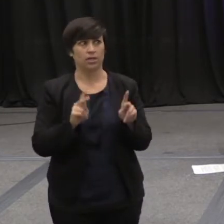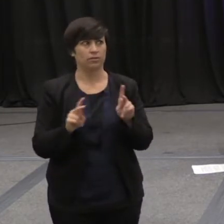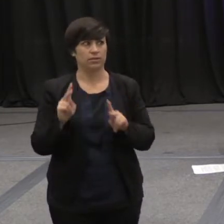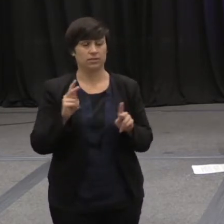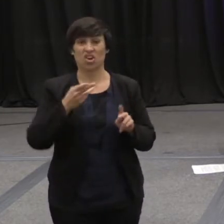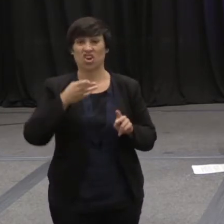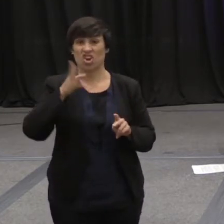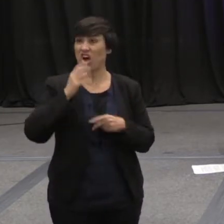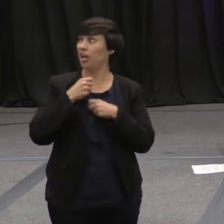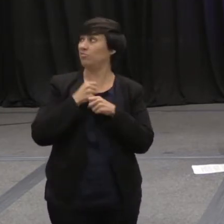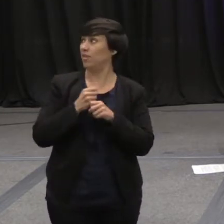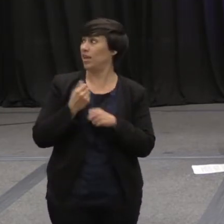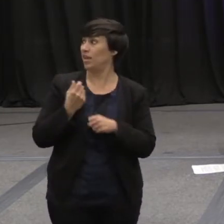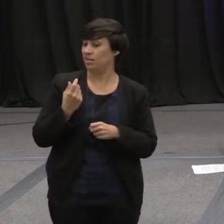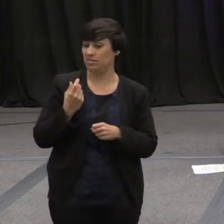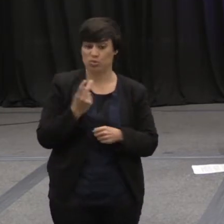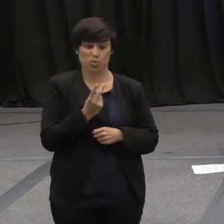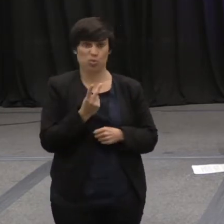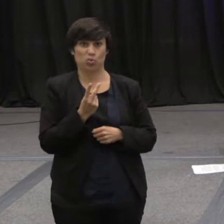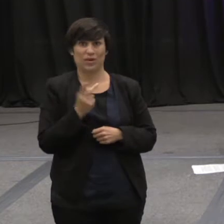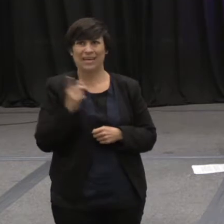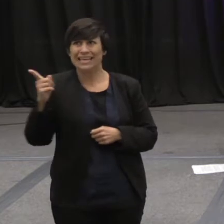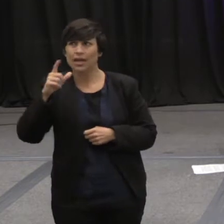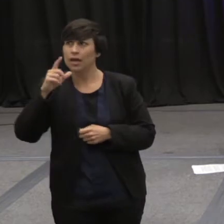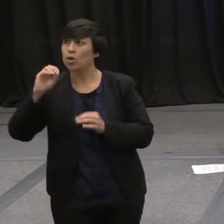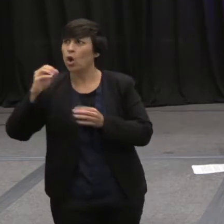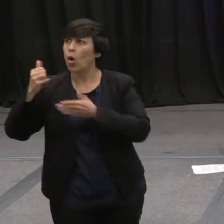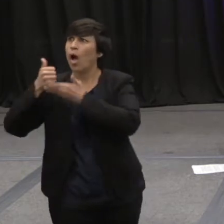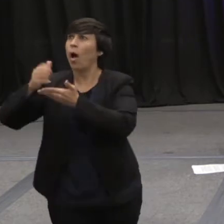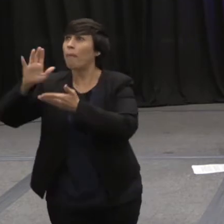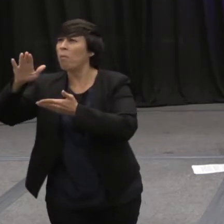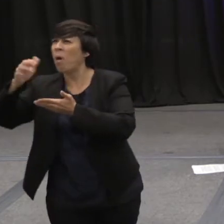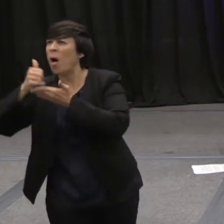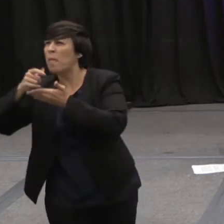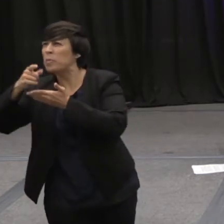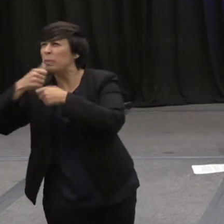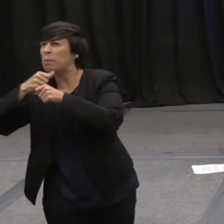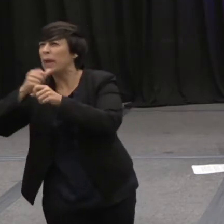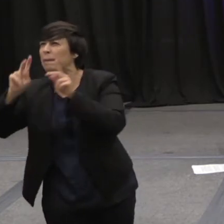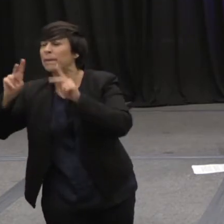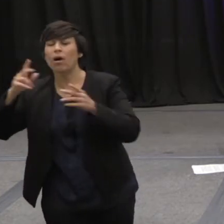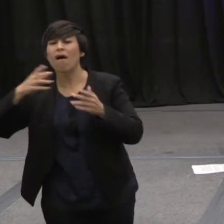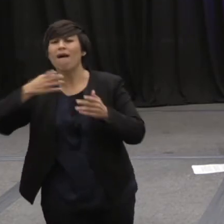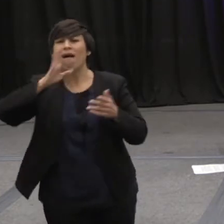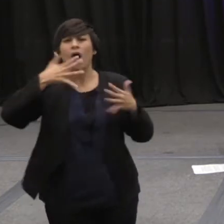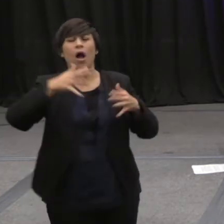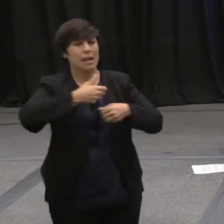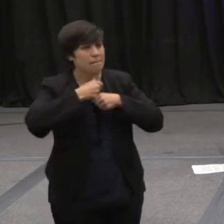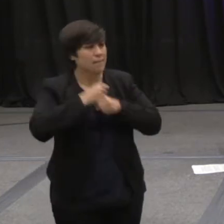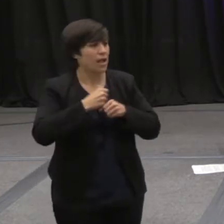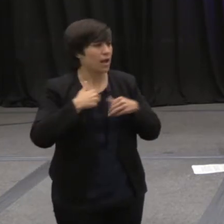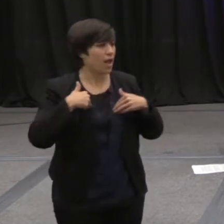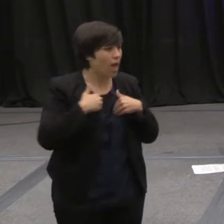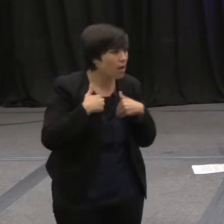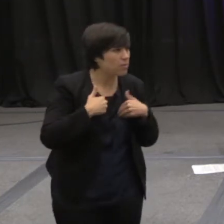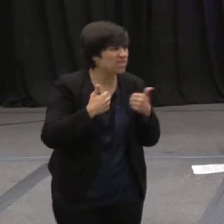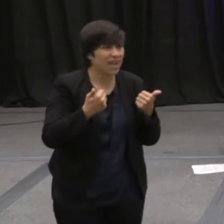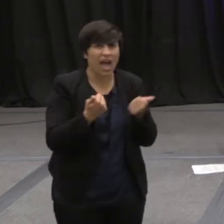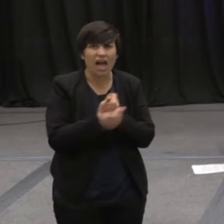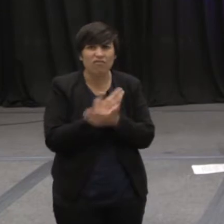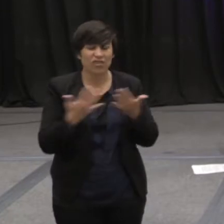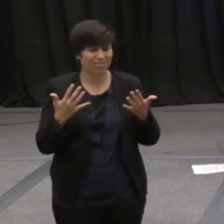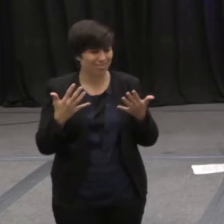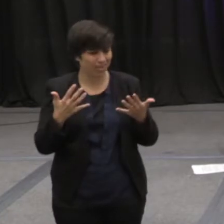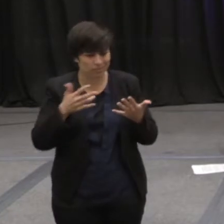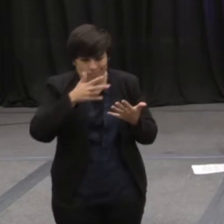made two of us with no help at all. God had already made all the animals, everything that creeps on the ground, the birds